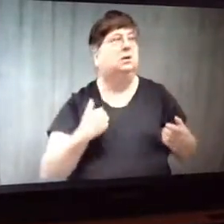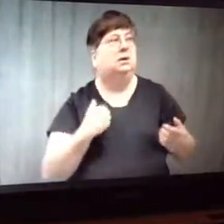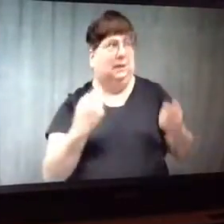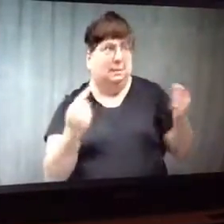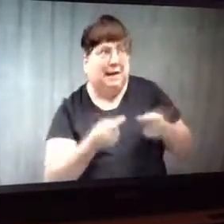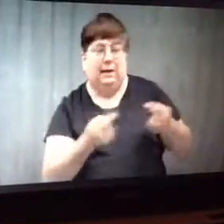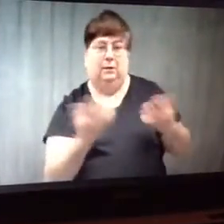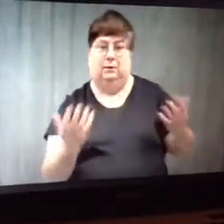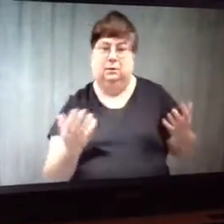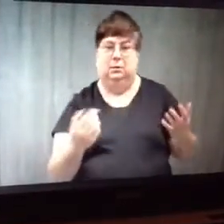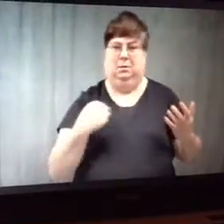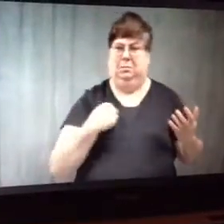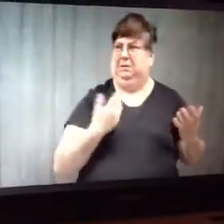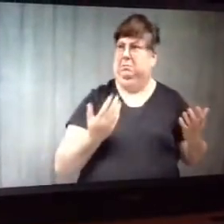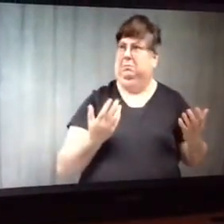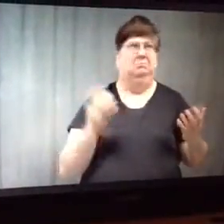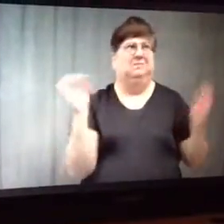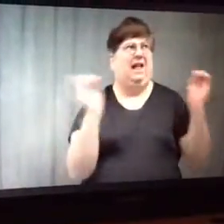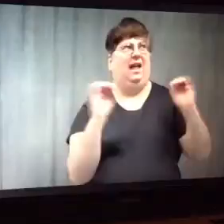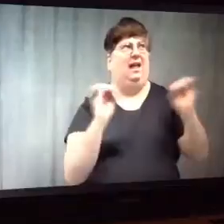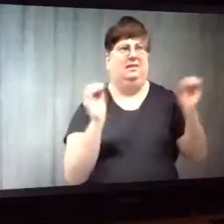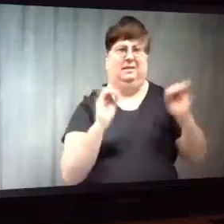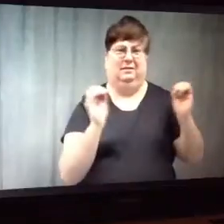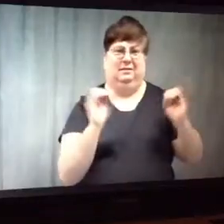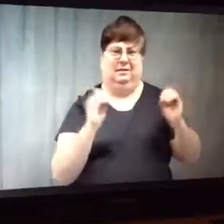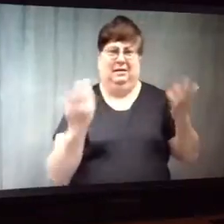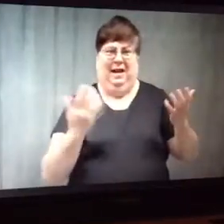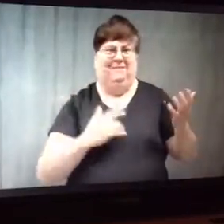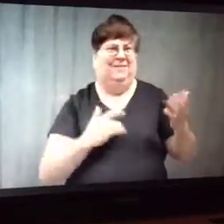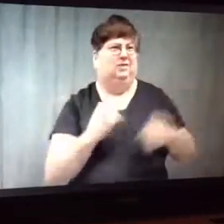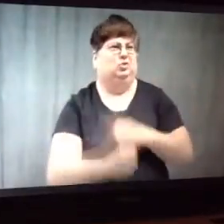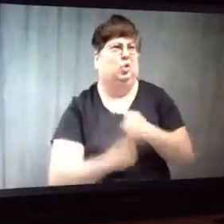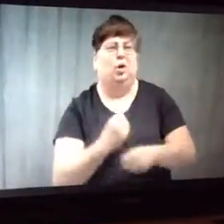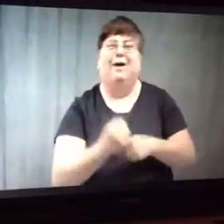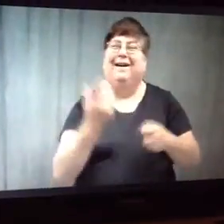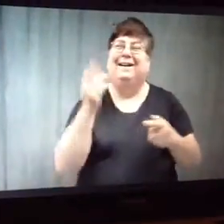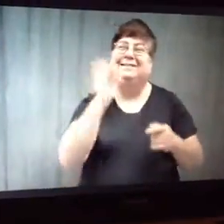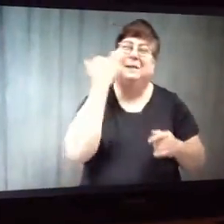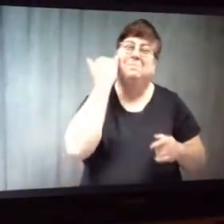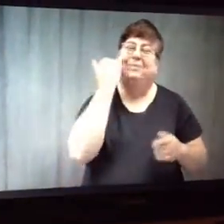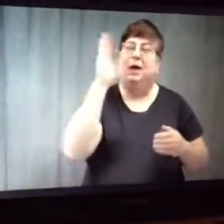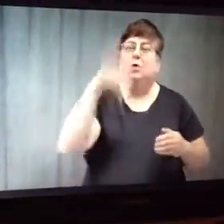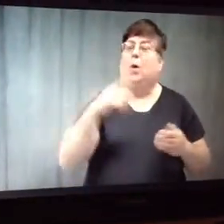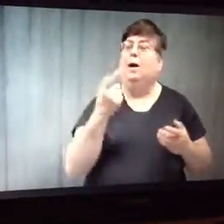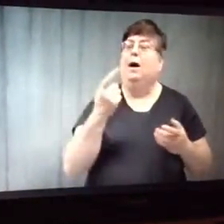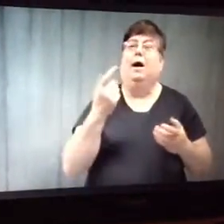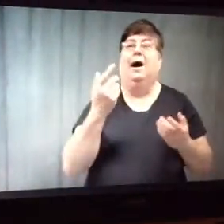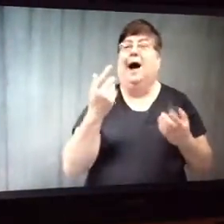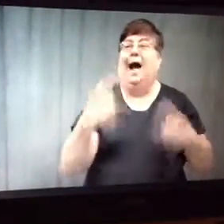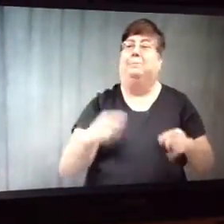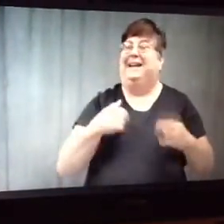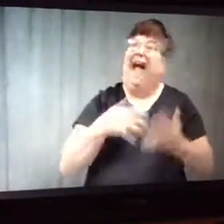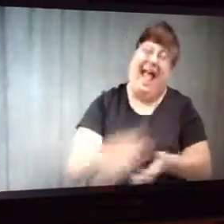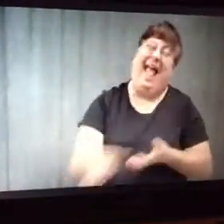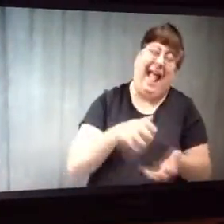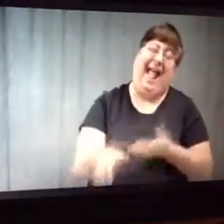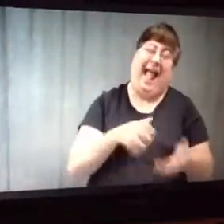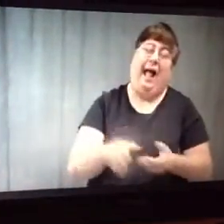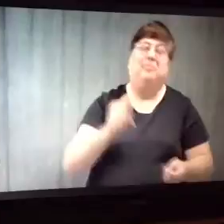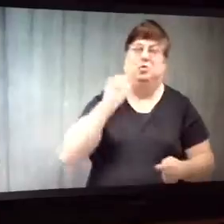have? And I thought, I don't really have any pain. I feel strong. Now, the next day you